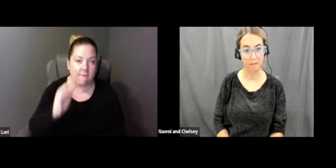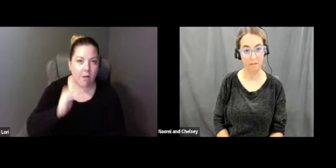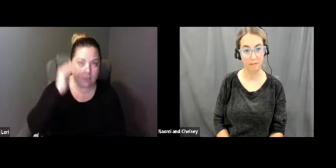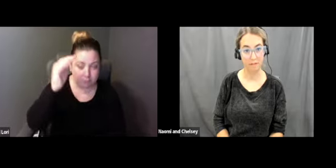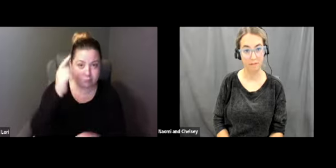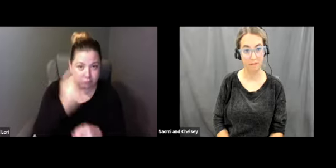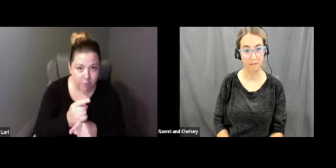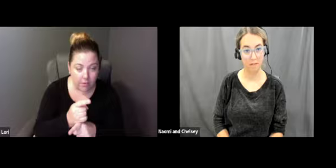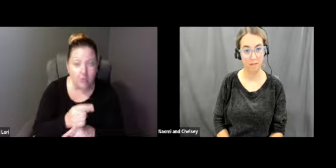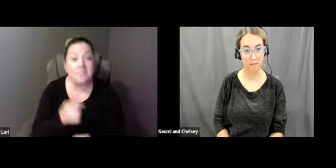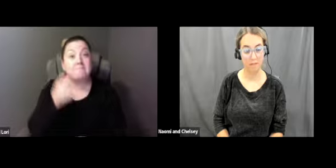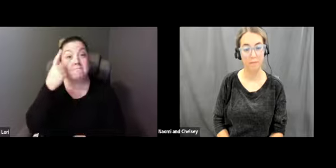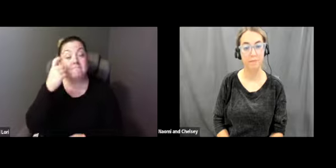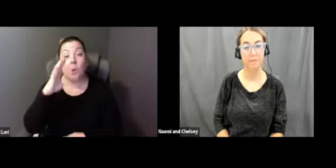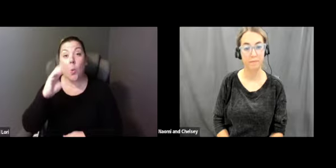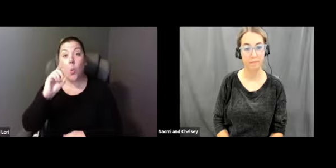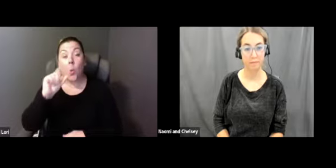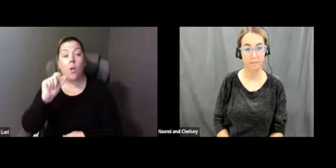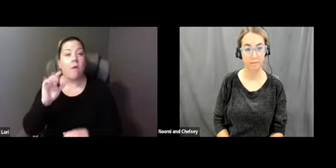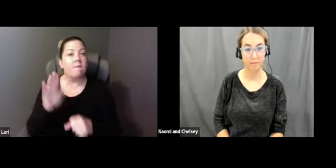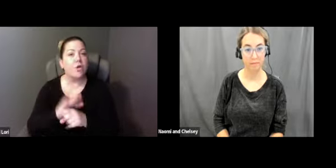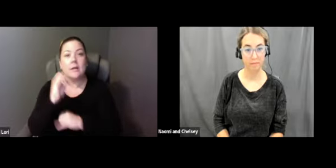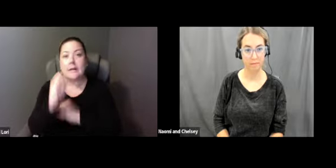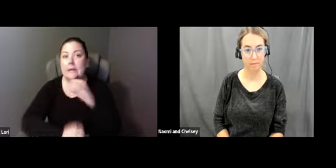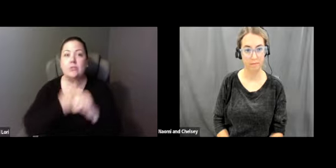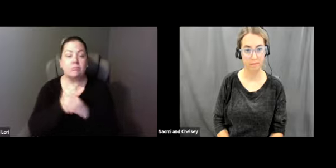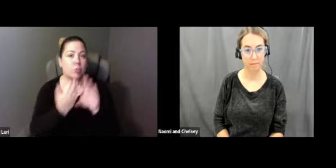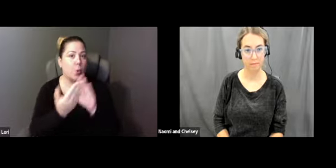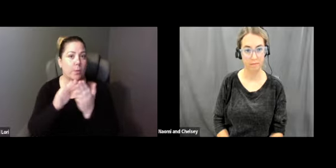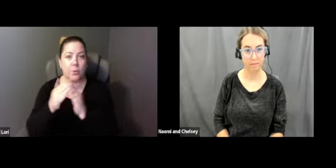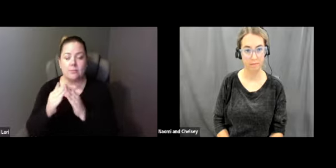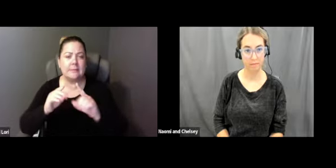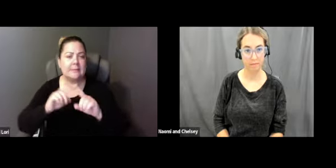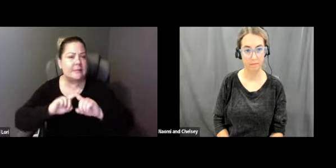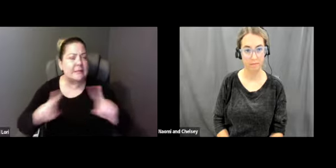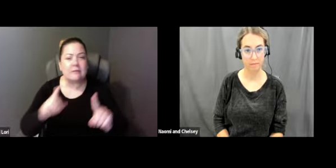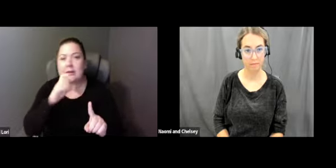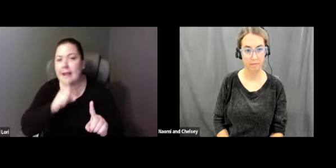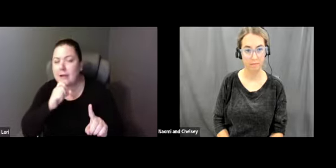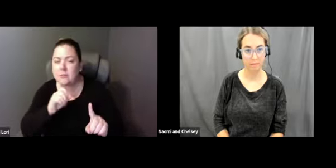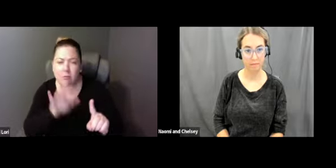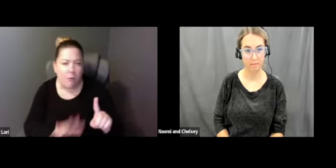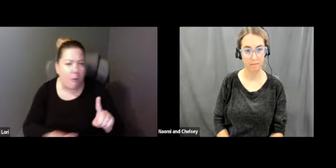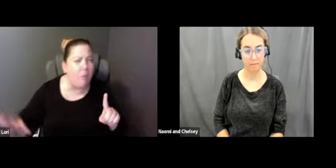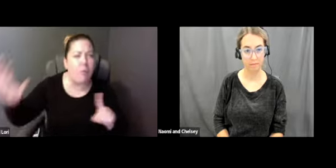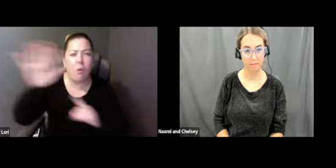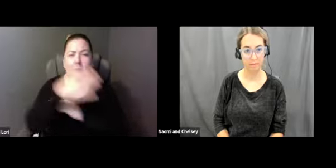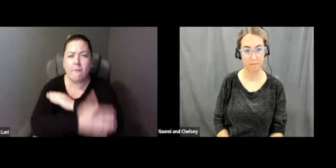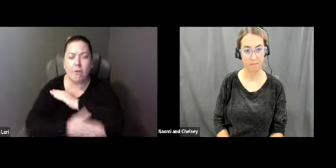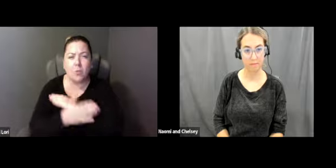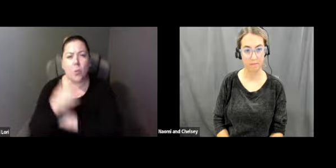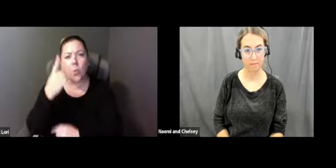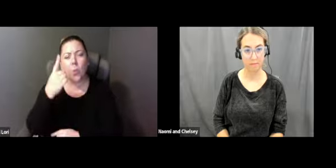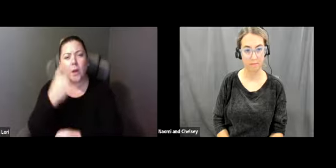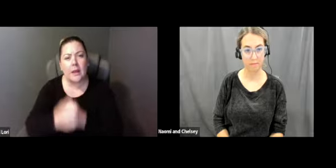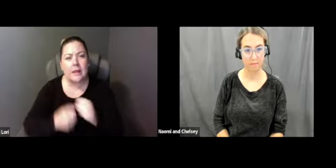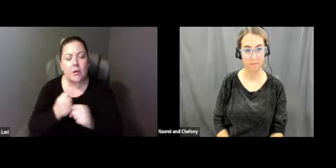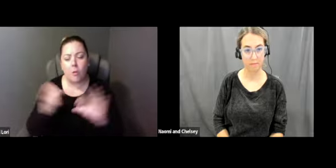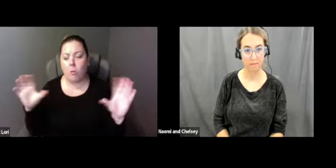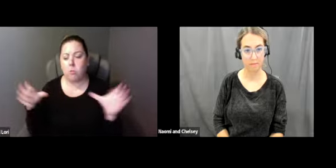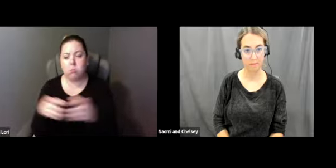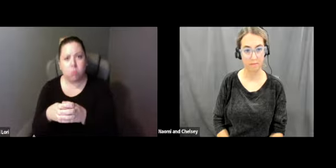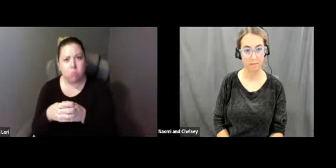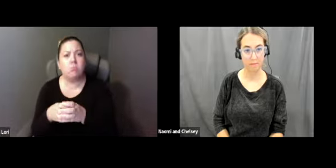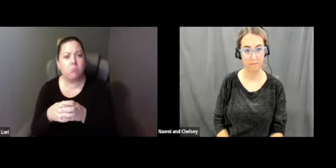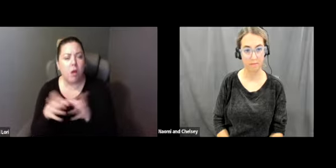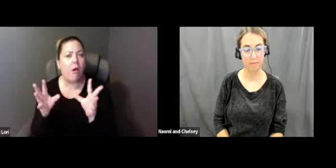an international community, people of all ages who meet yearly all over the world for a conference, and then they'll